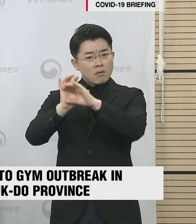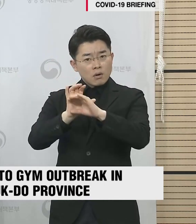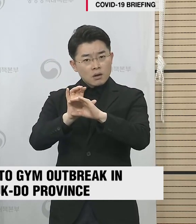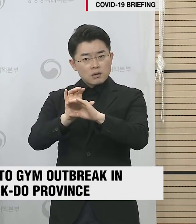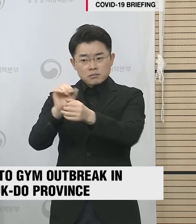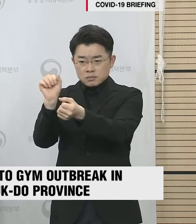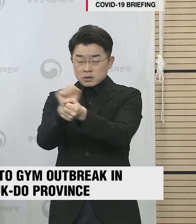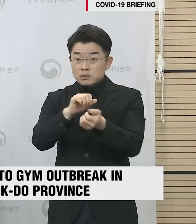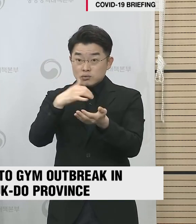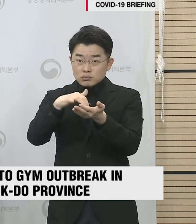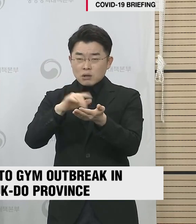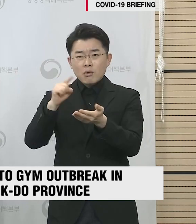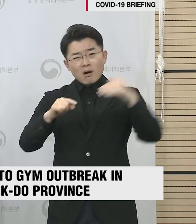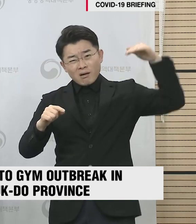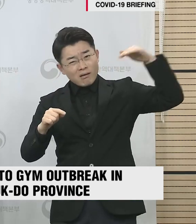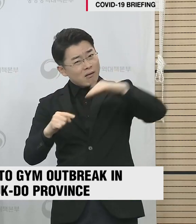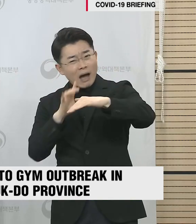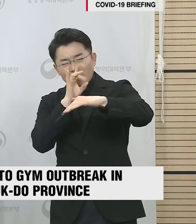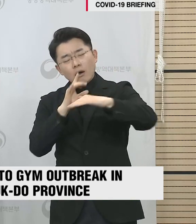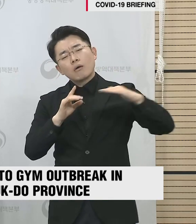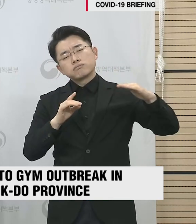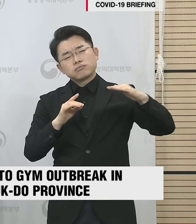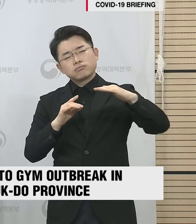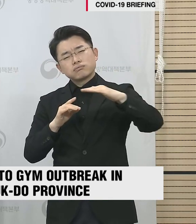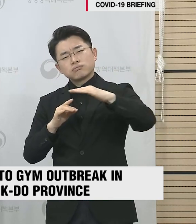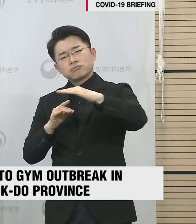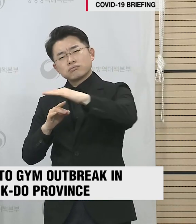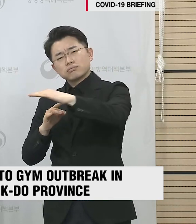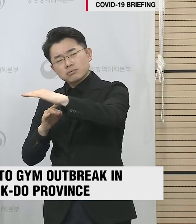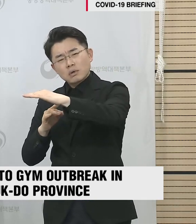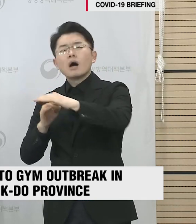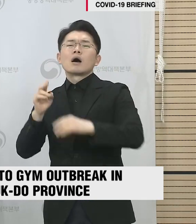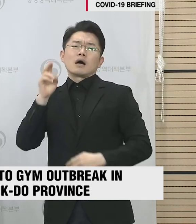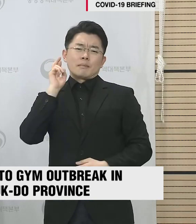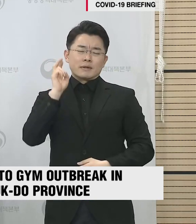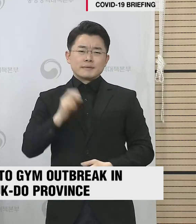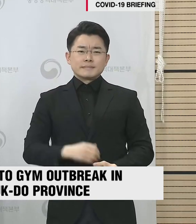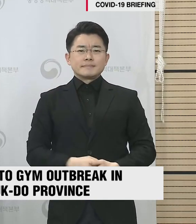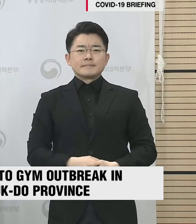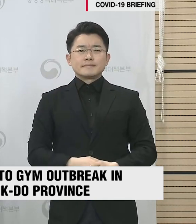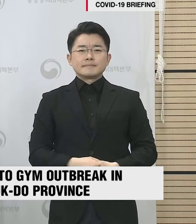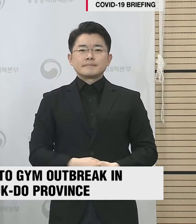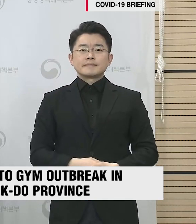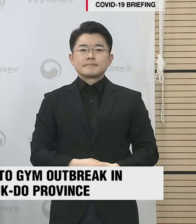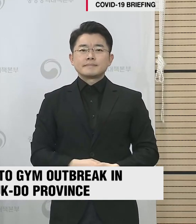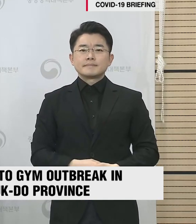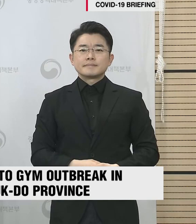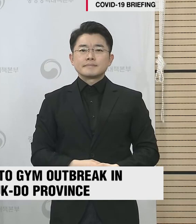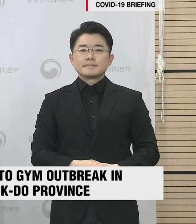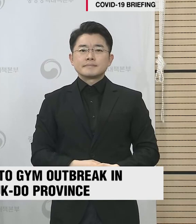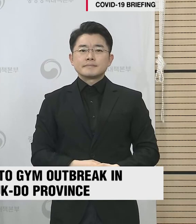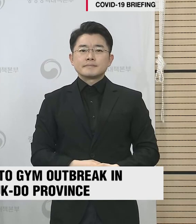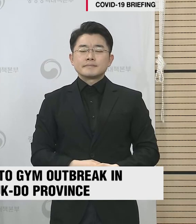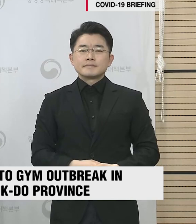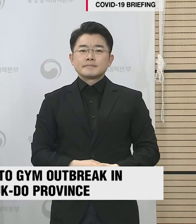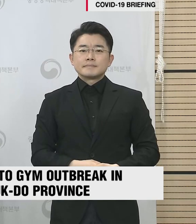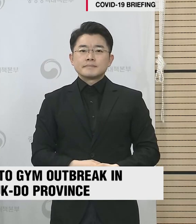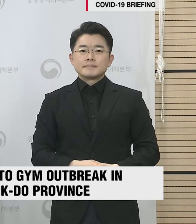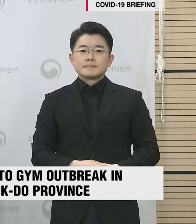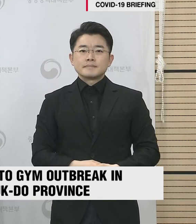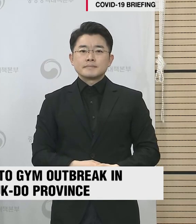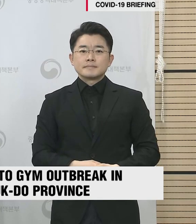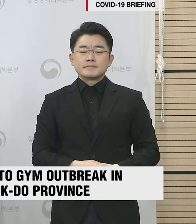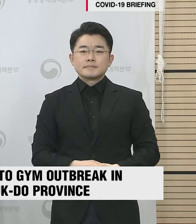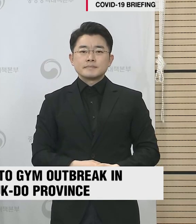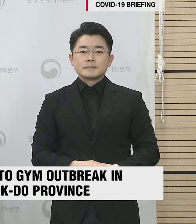being, the WHO sees that we will also see the stalled and continued these outbreaks